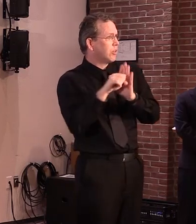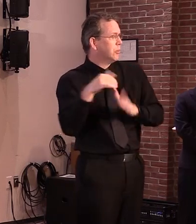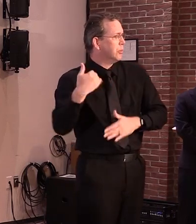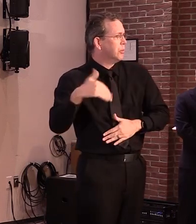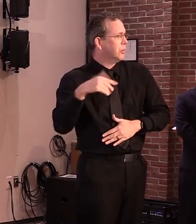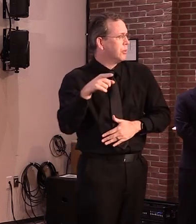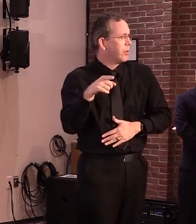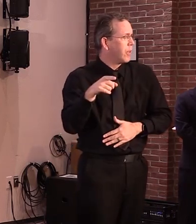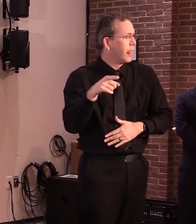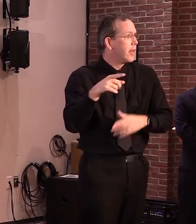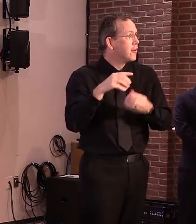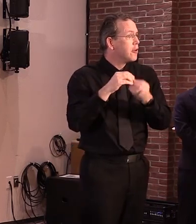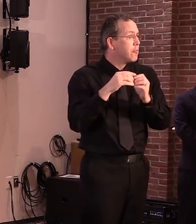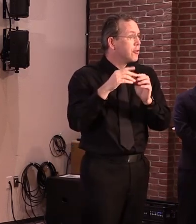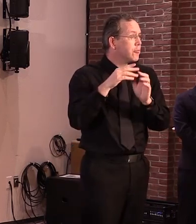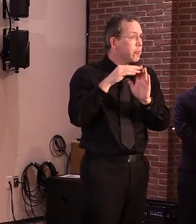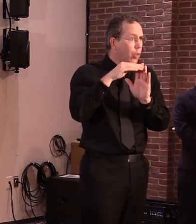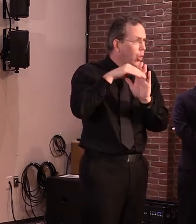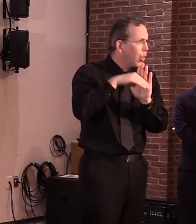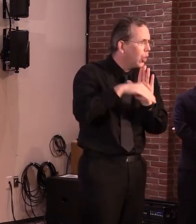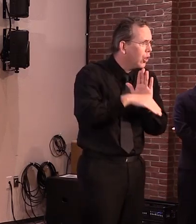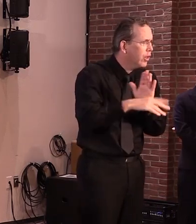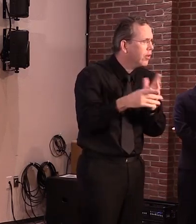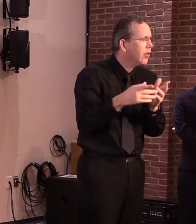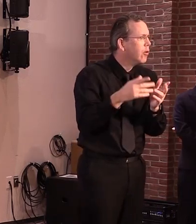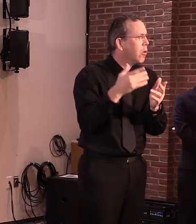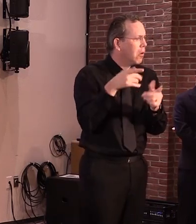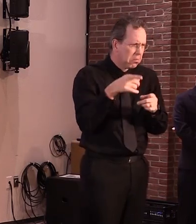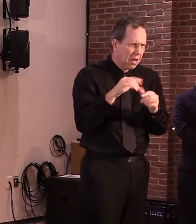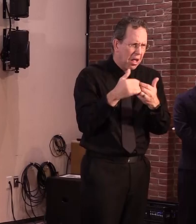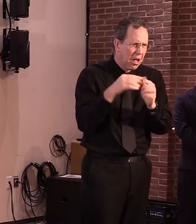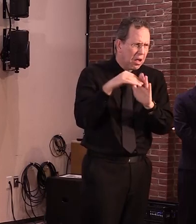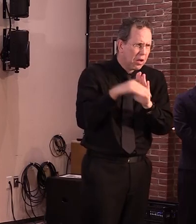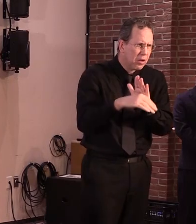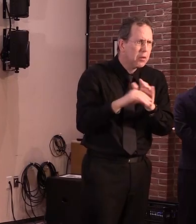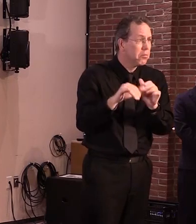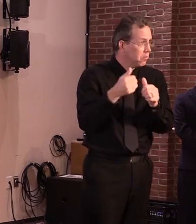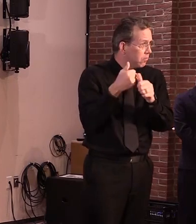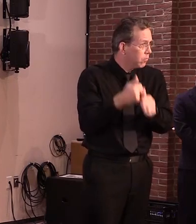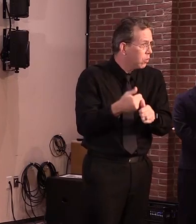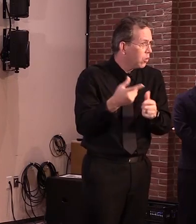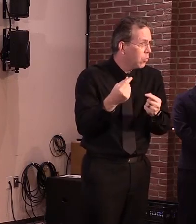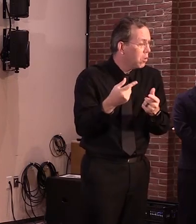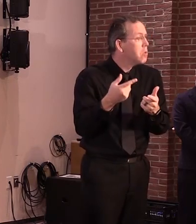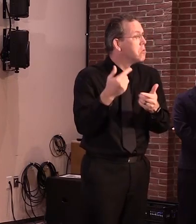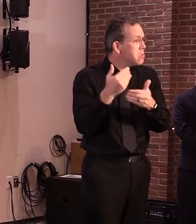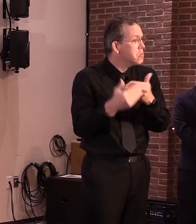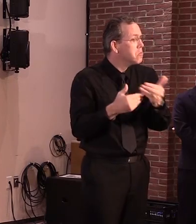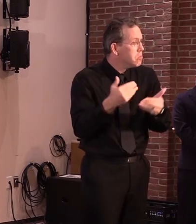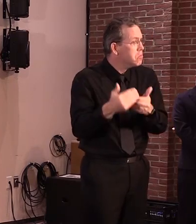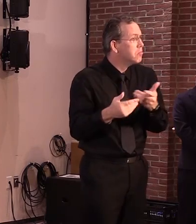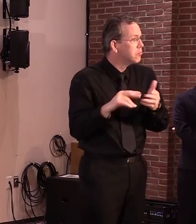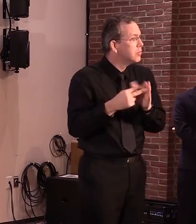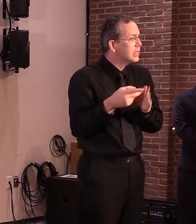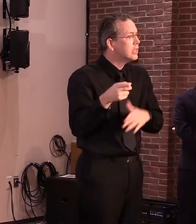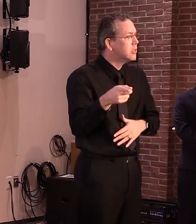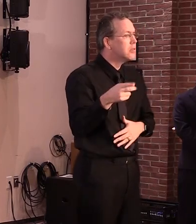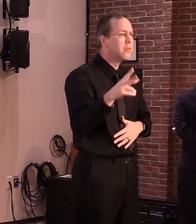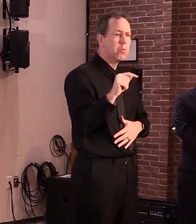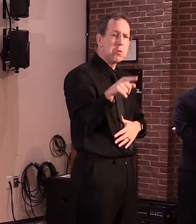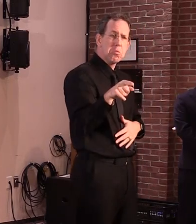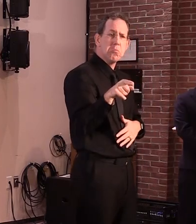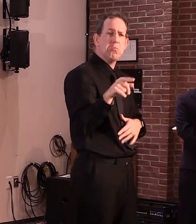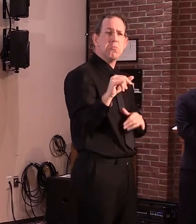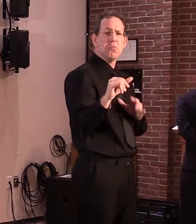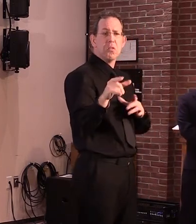dropping very quickly. So if we can continue to see that happen, and our numbers remain steady, even after opening up some of the